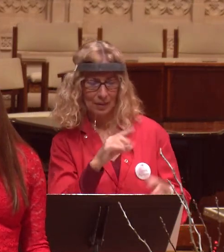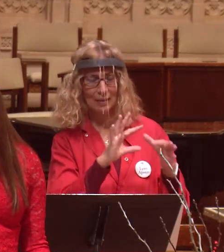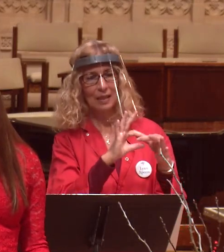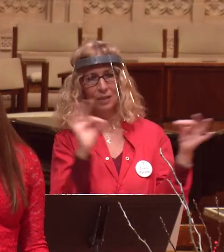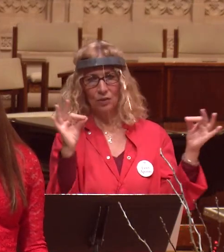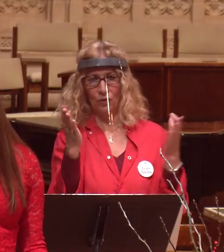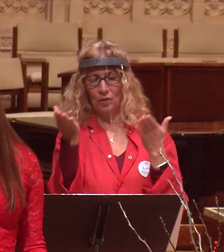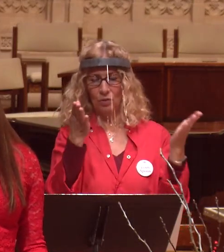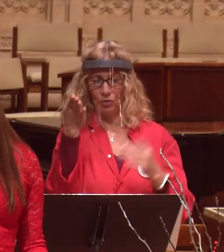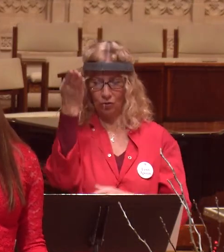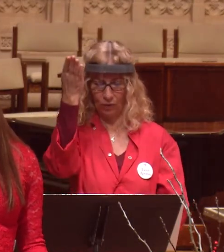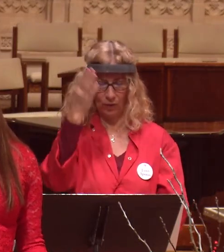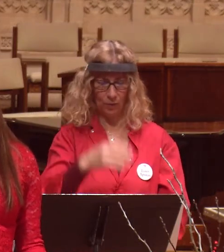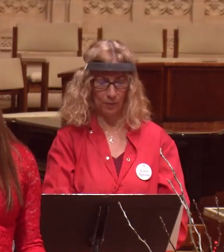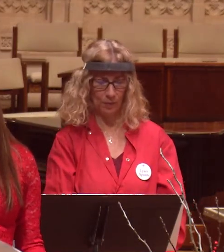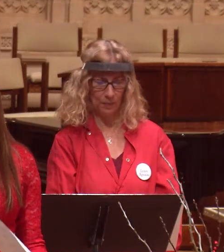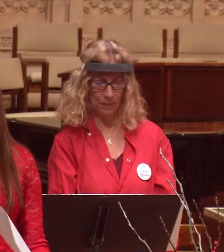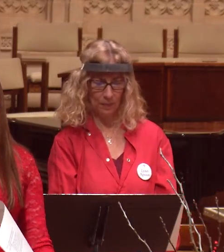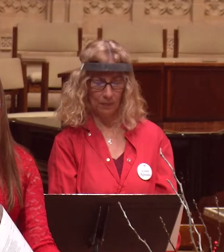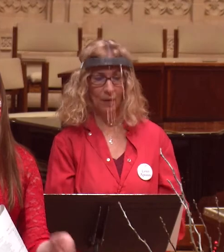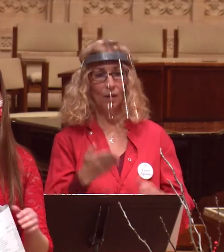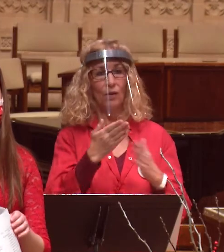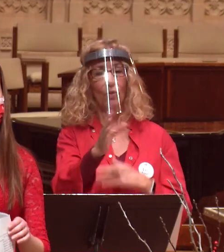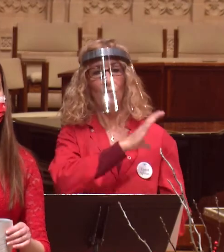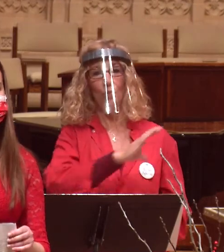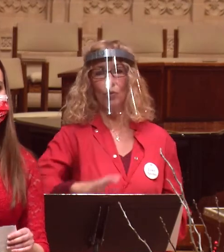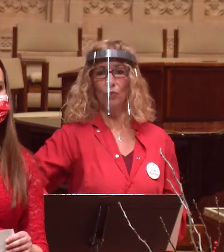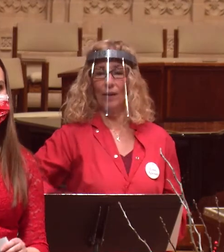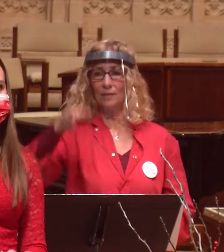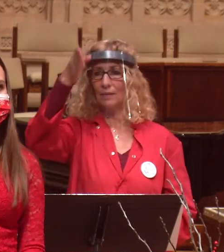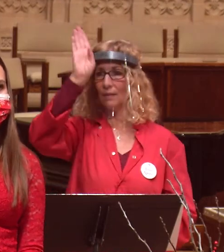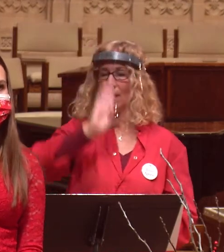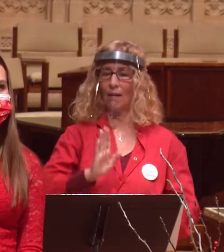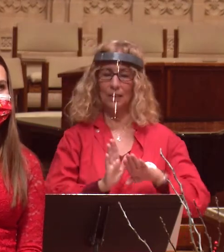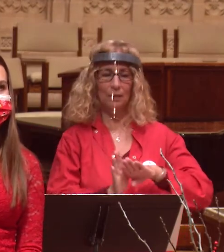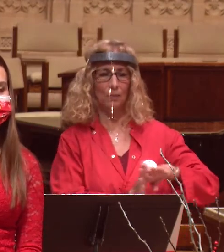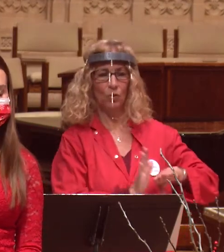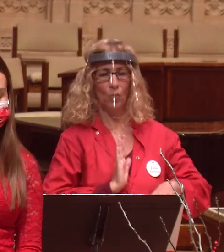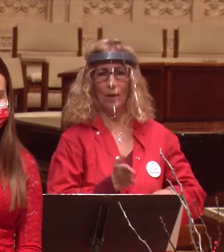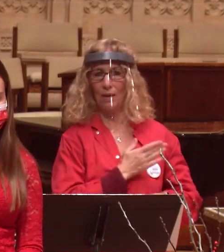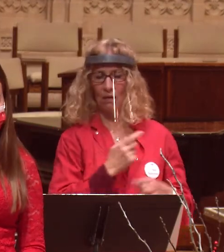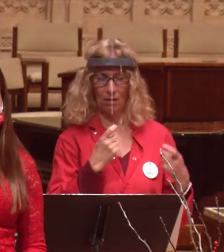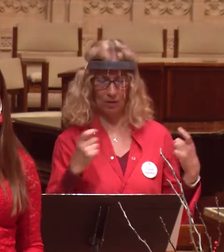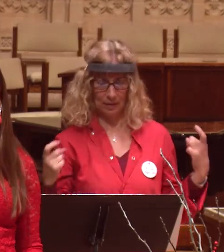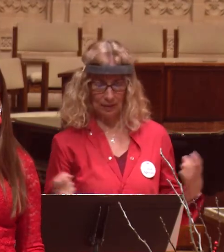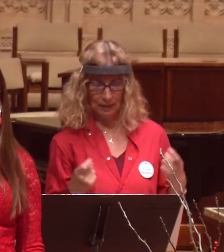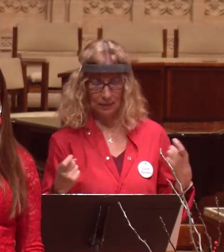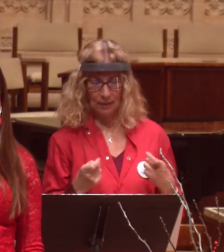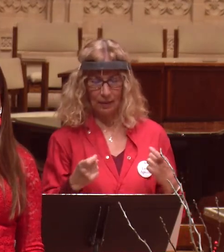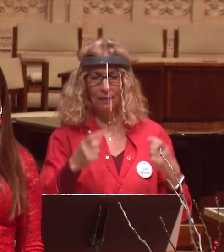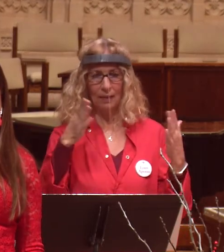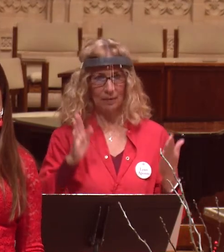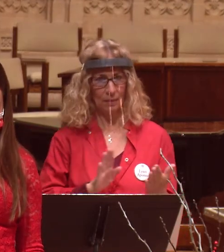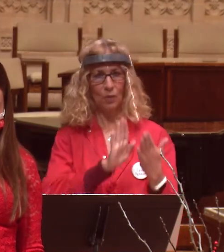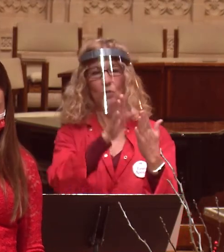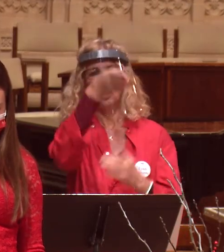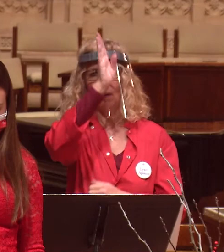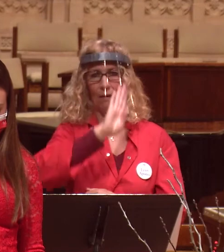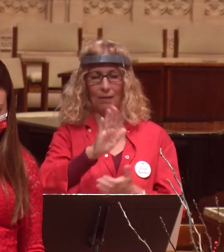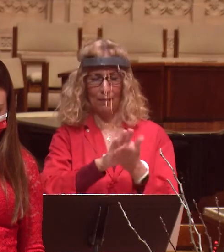to serve you. Through Christ, God has put away our sin. Let us approach God in